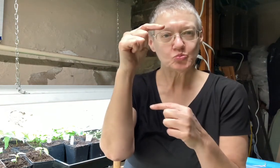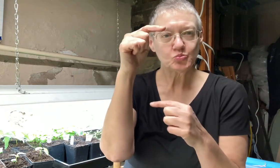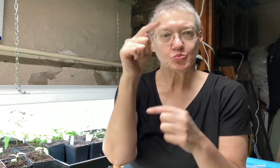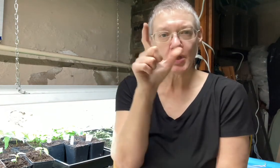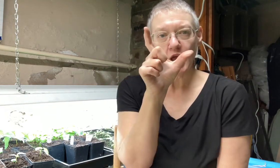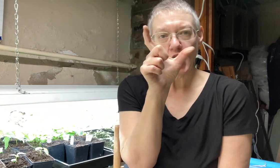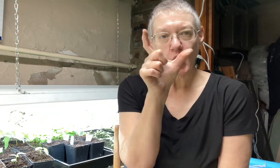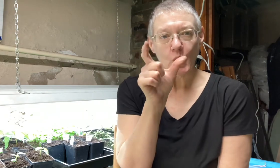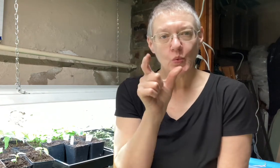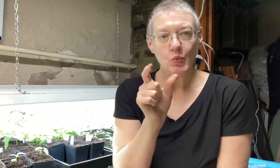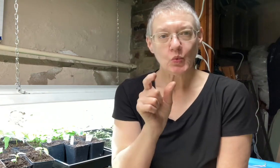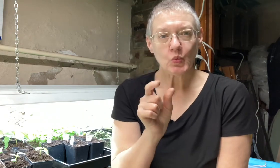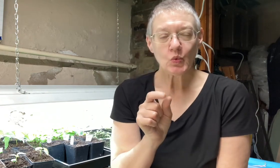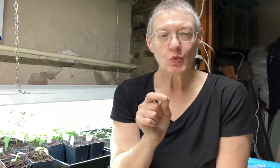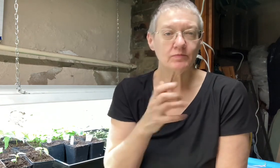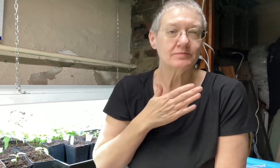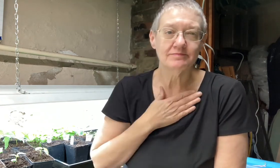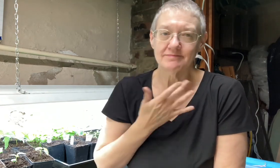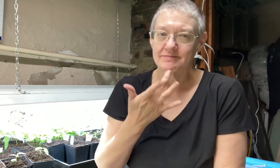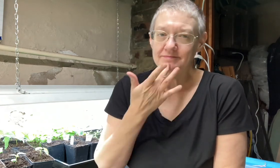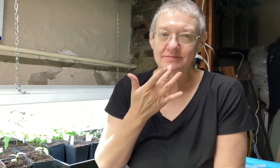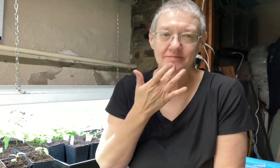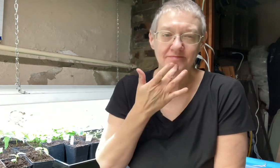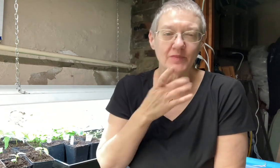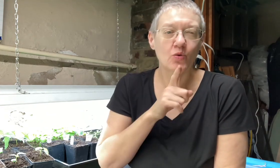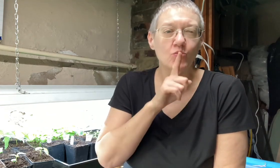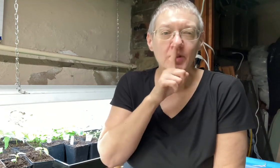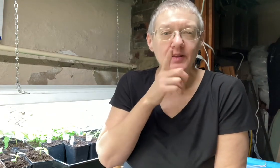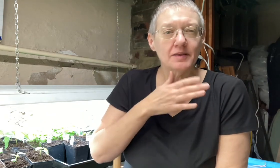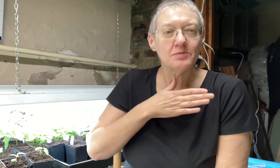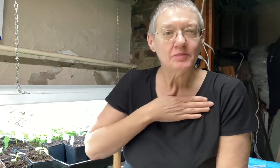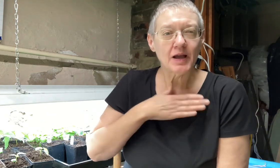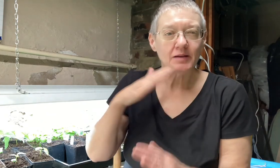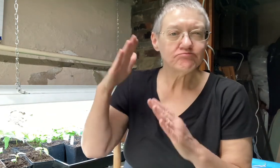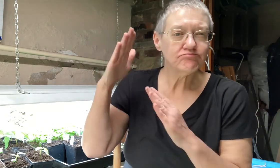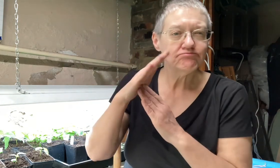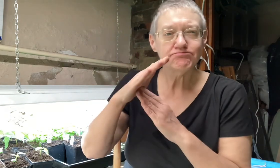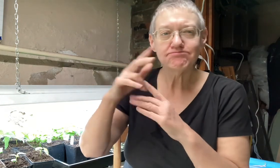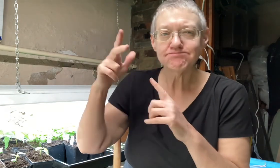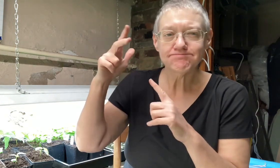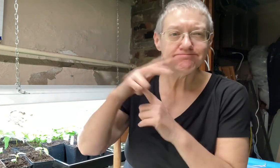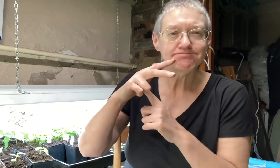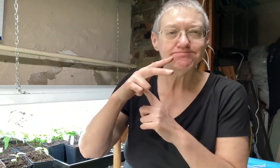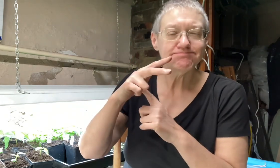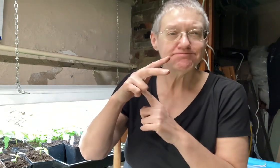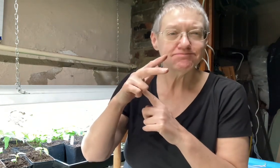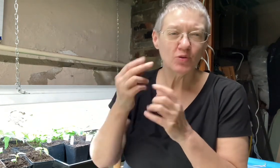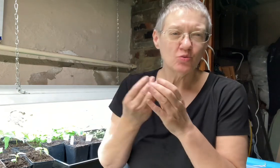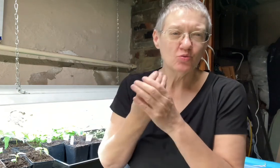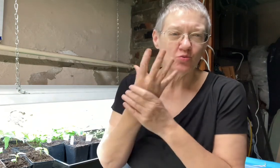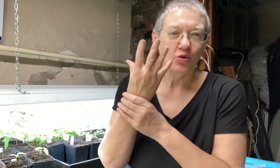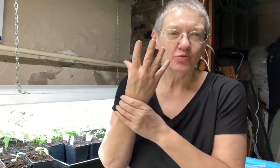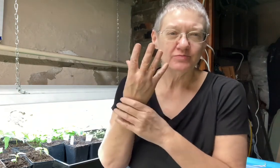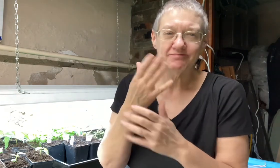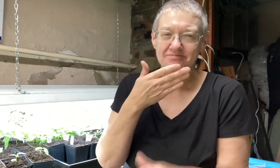about 7-inch tapered pepper. They are my favorite, and they have been my top producing